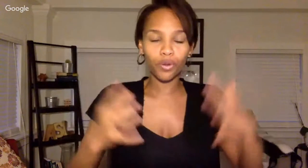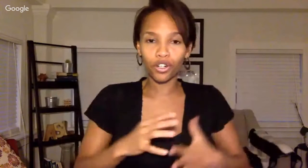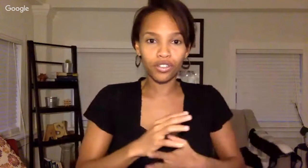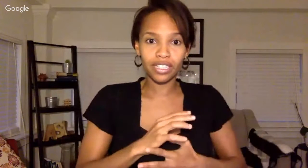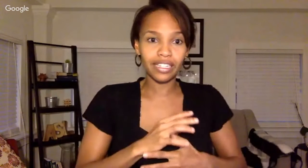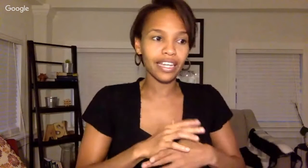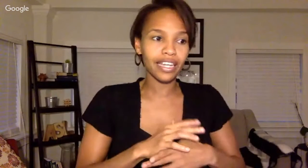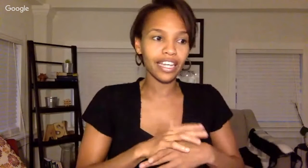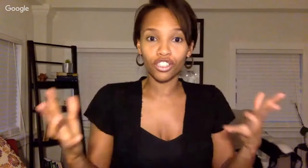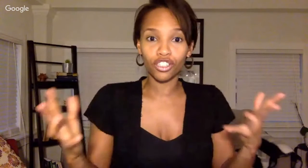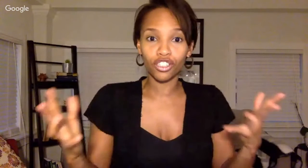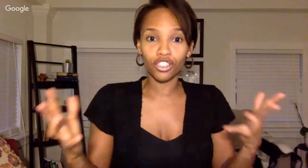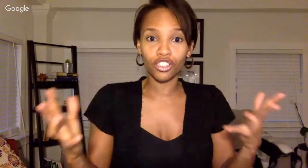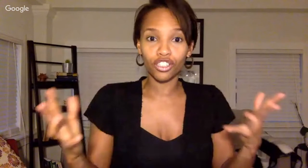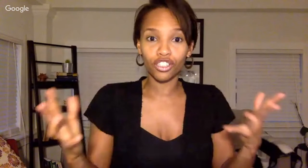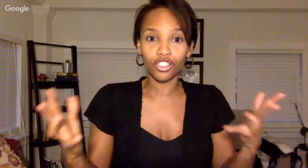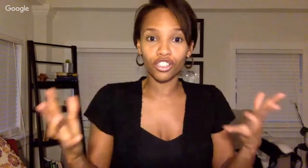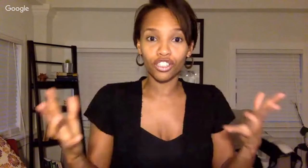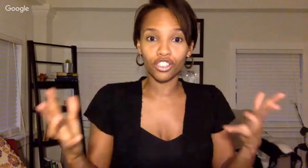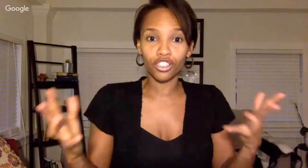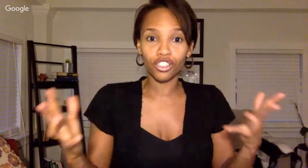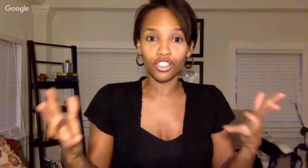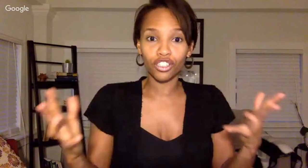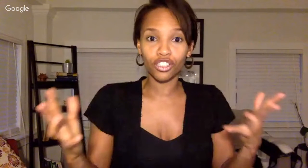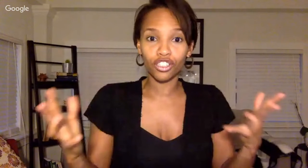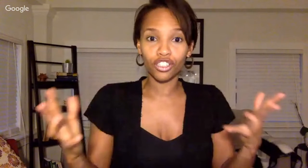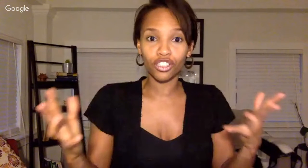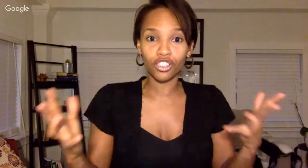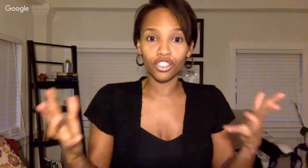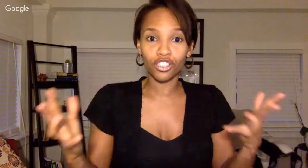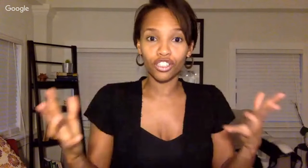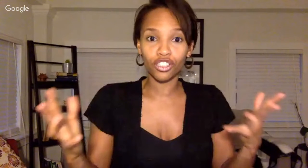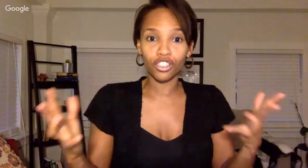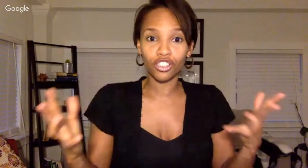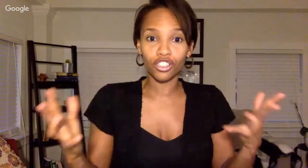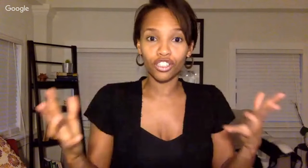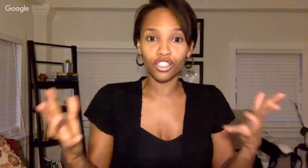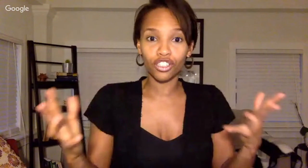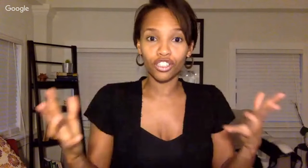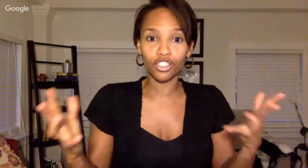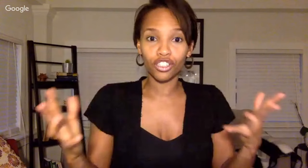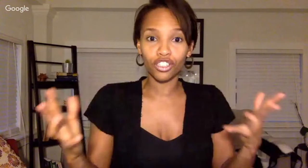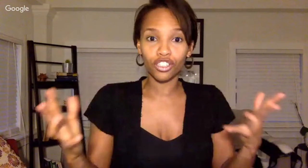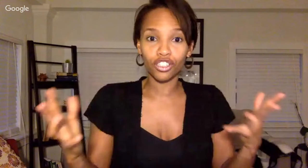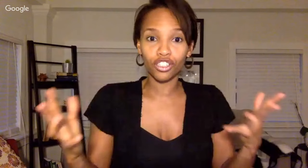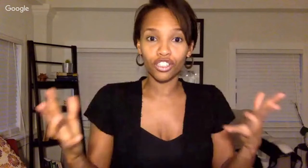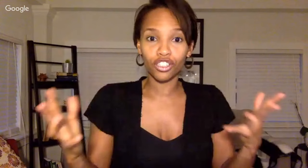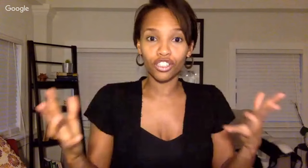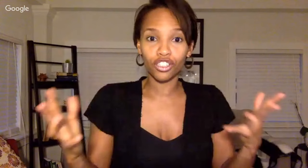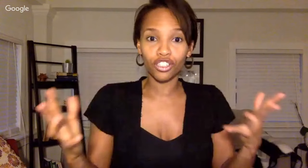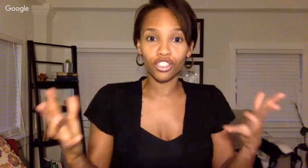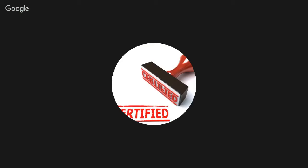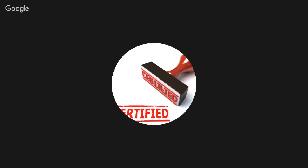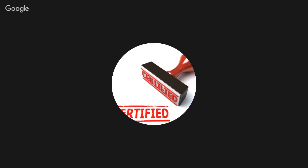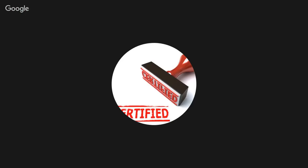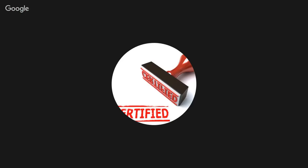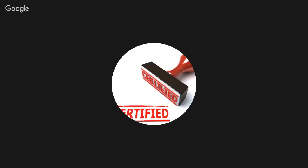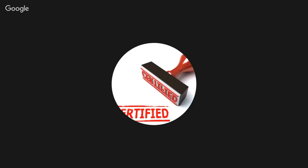interpreters and instructors, even further than my local area, he recently said the same thing about make sure